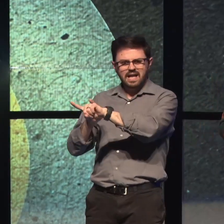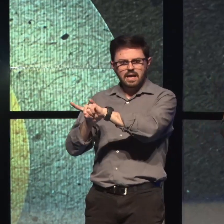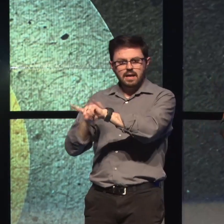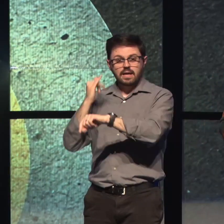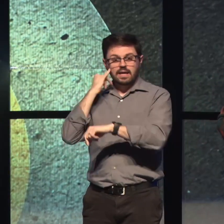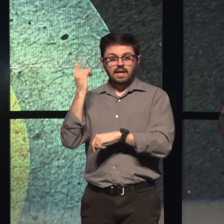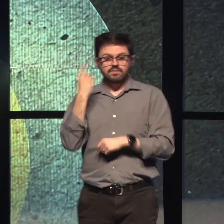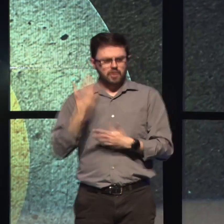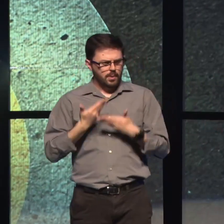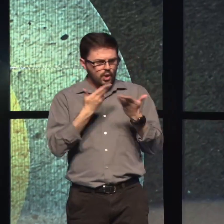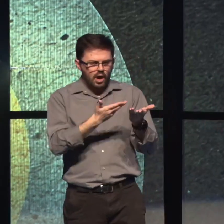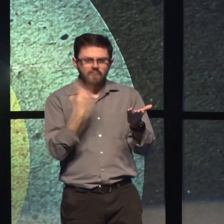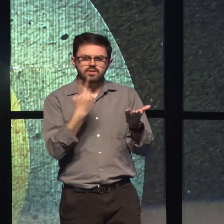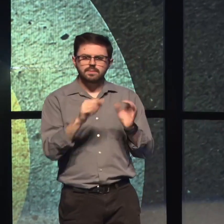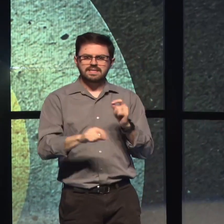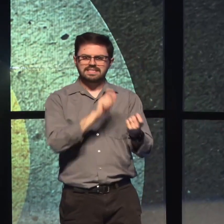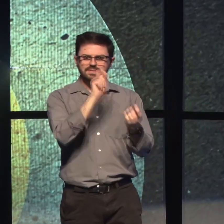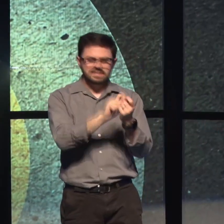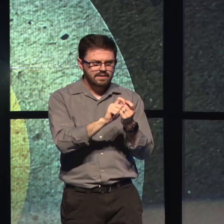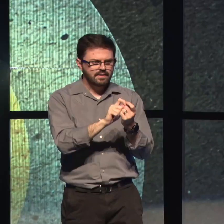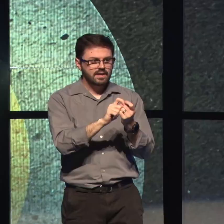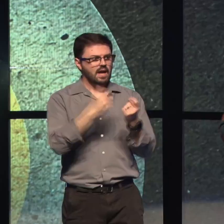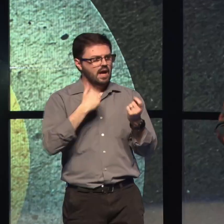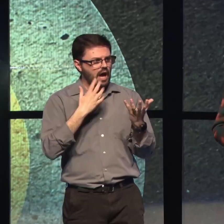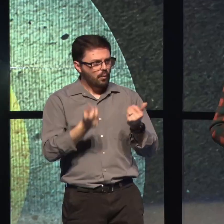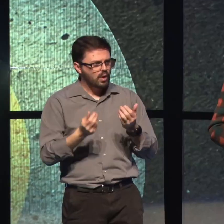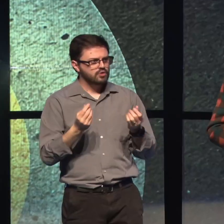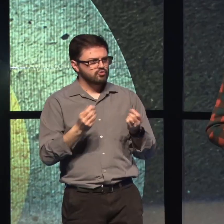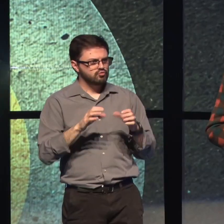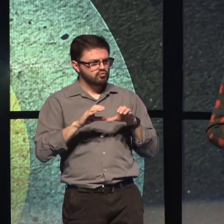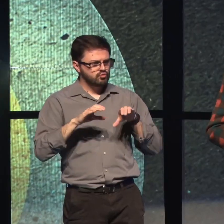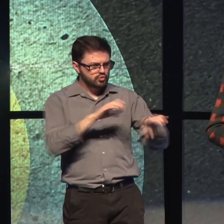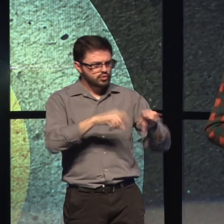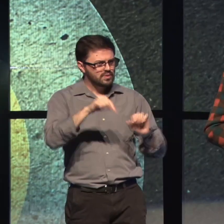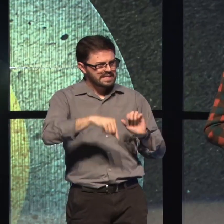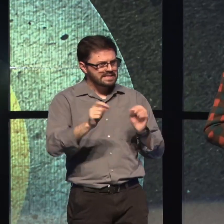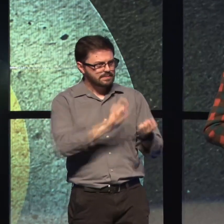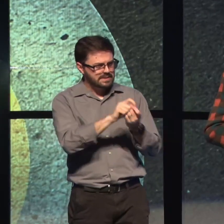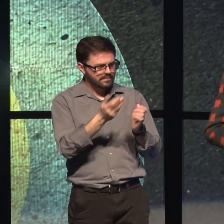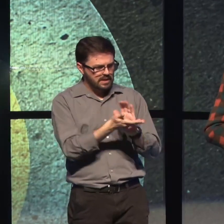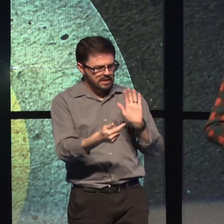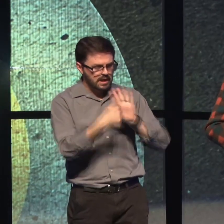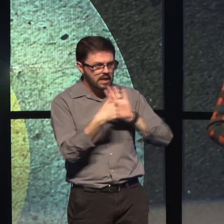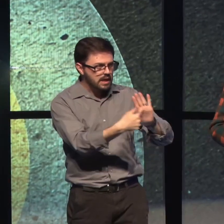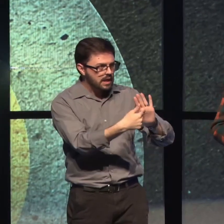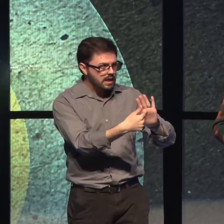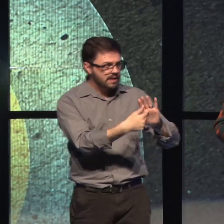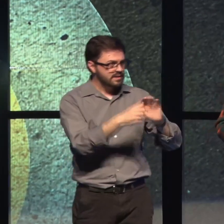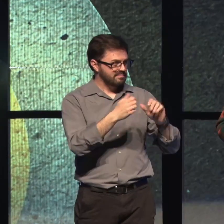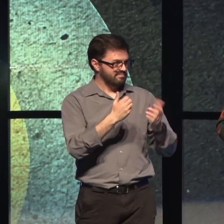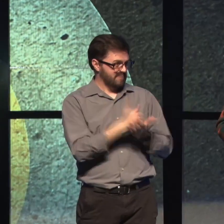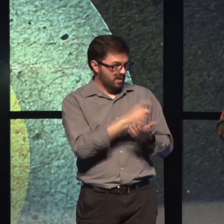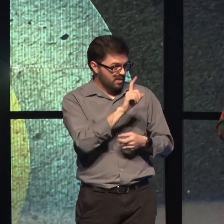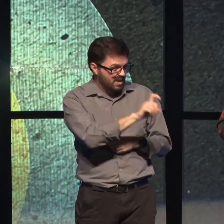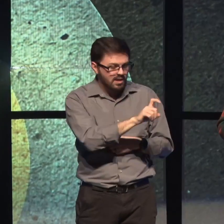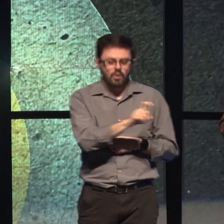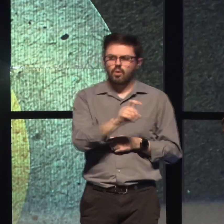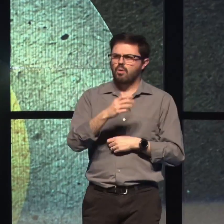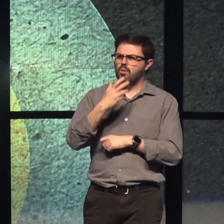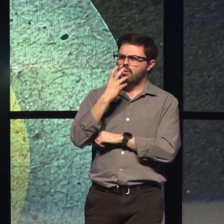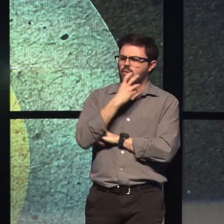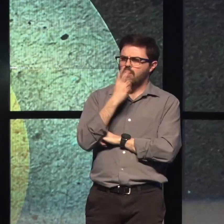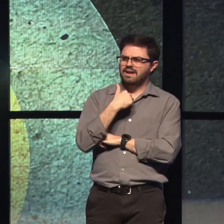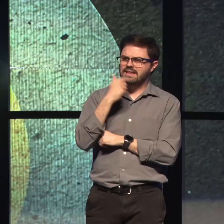I've really rarely been like, oh, crap, I can't believe they're going to do that. That's going to be a